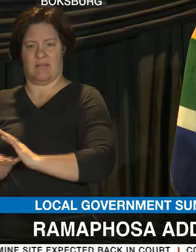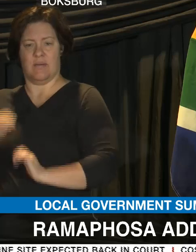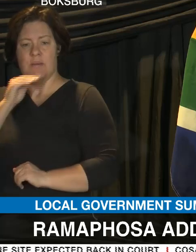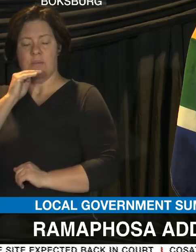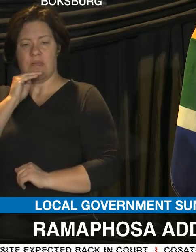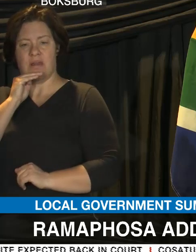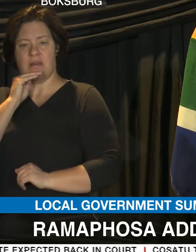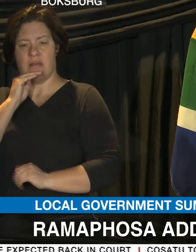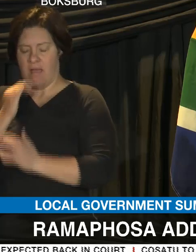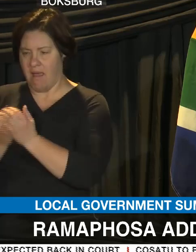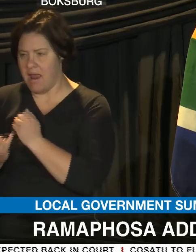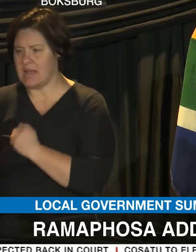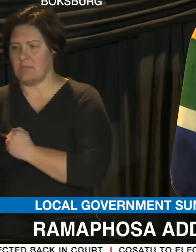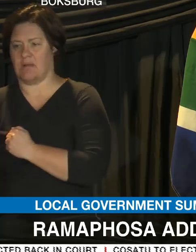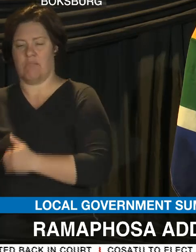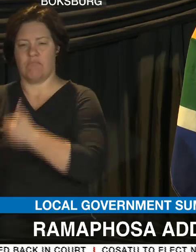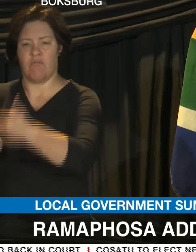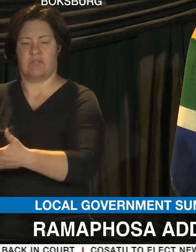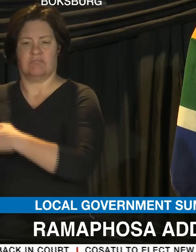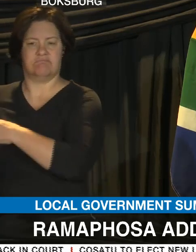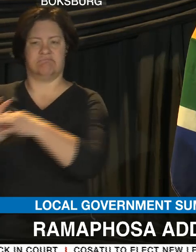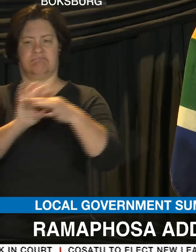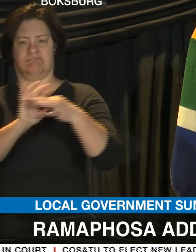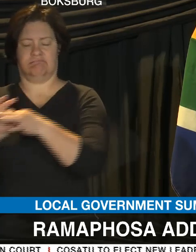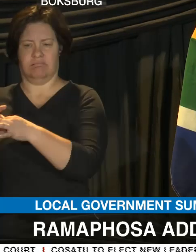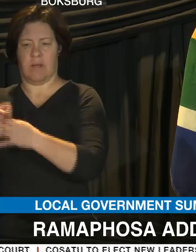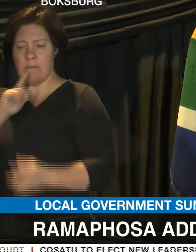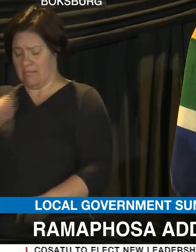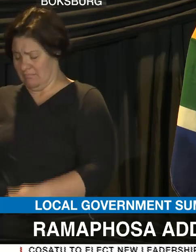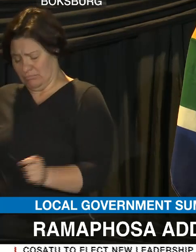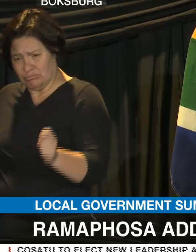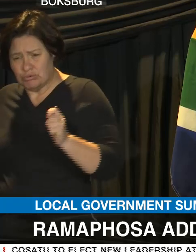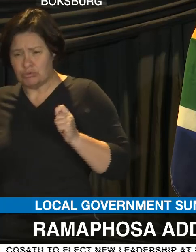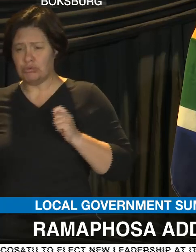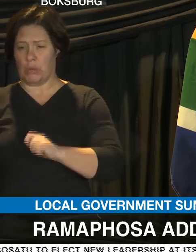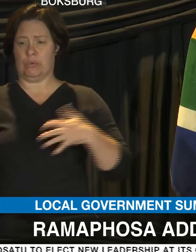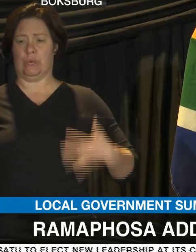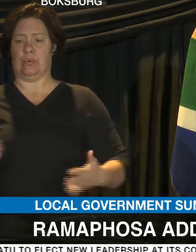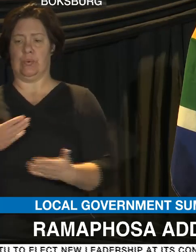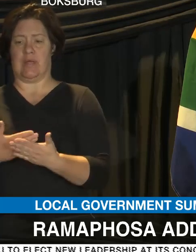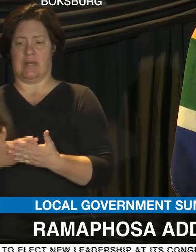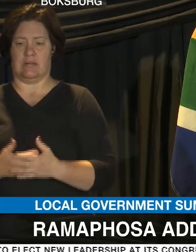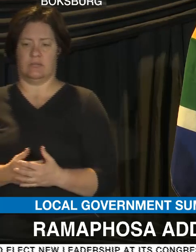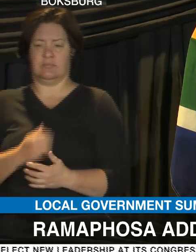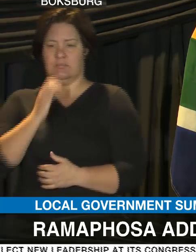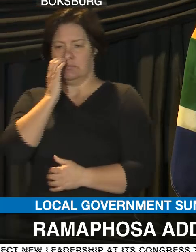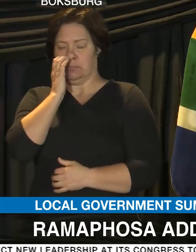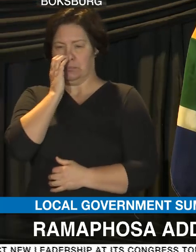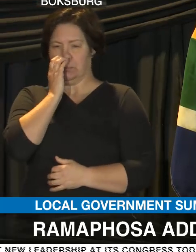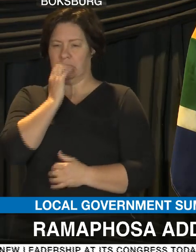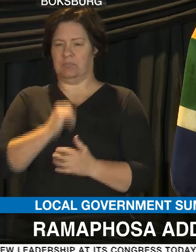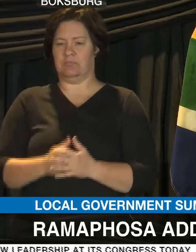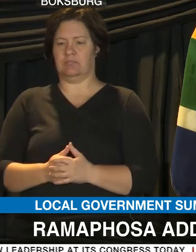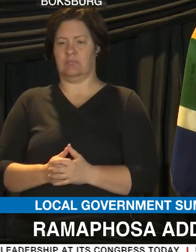and interdependent processes that can lead to radical change. Now, if we